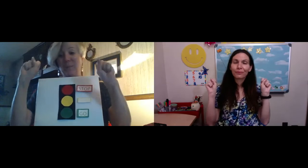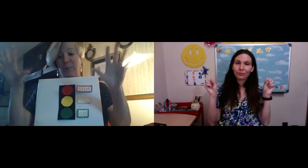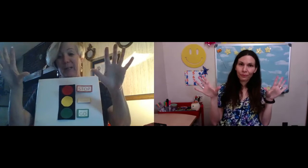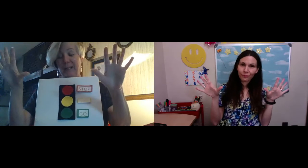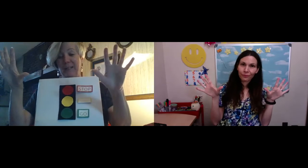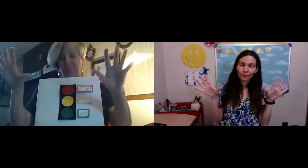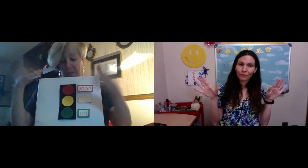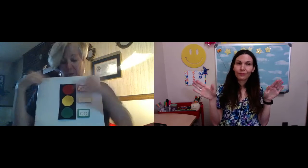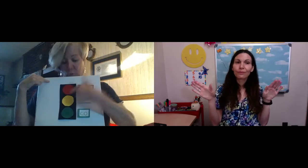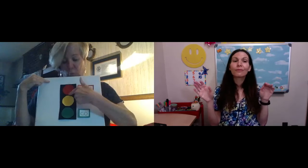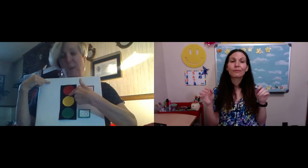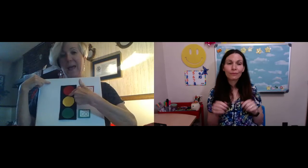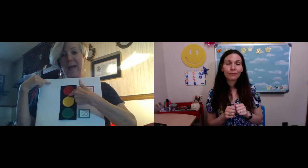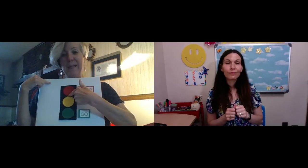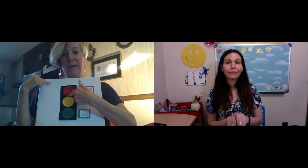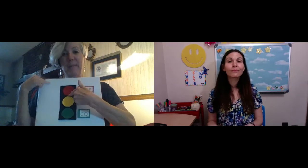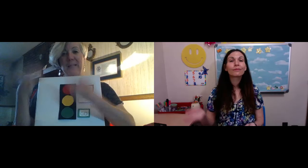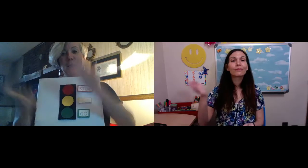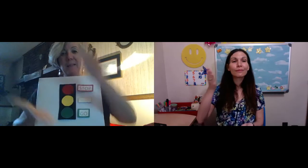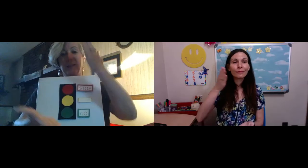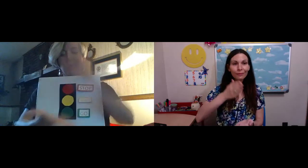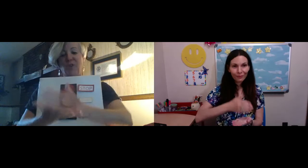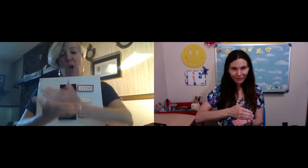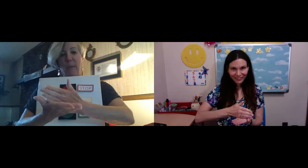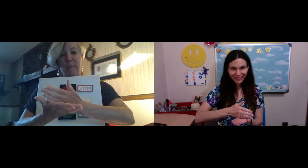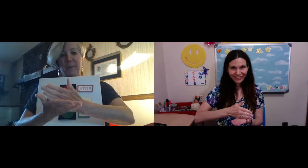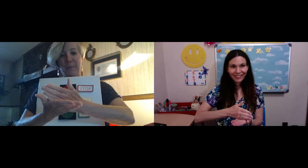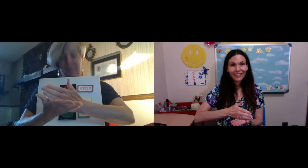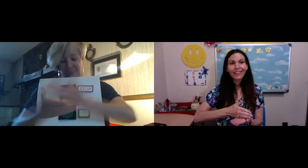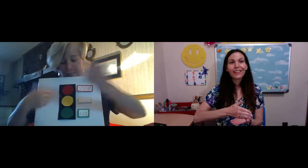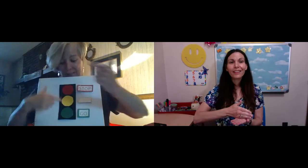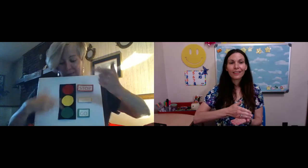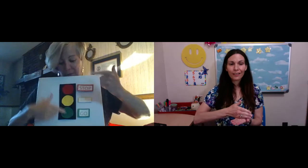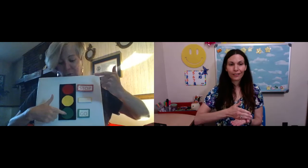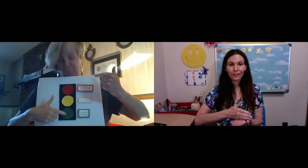shining bright. Red means stop.